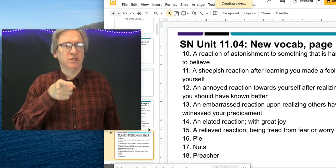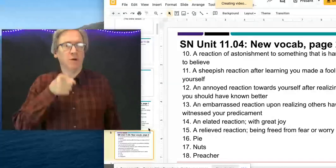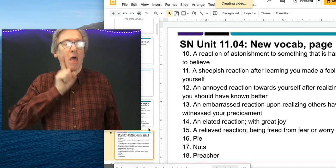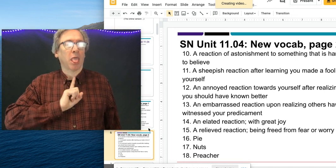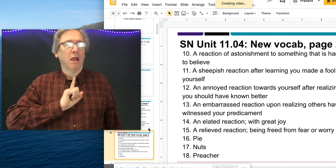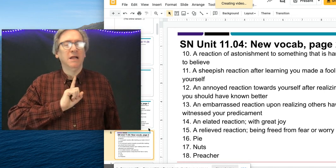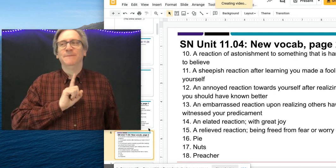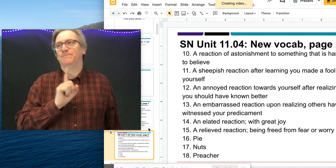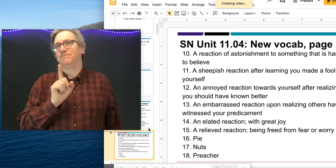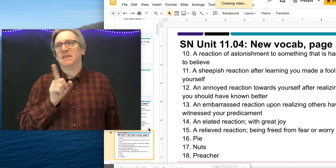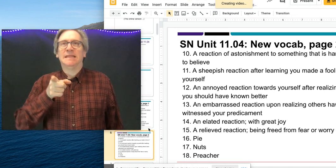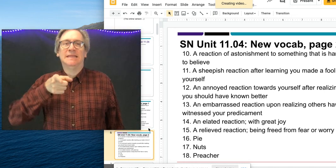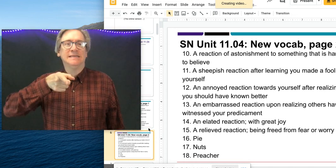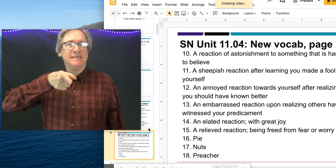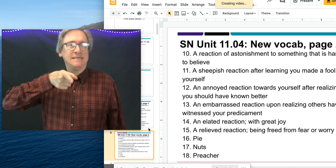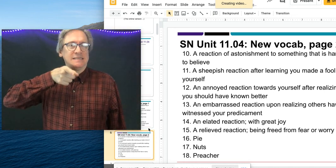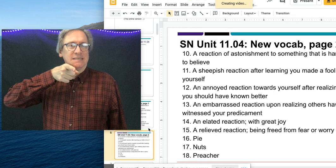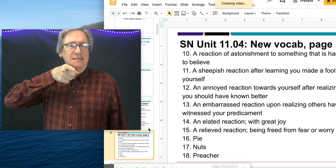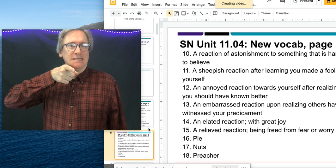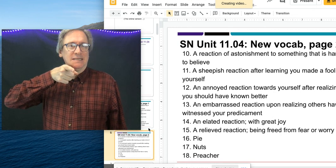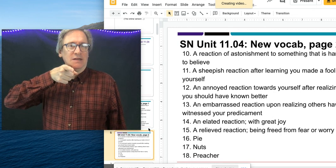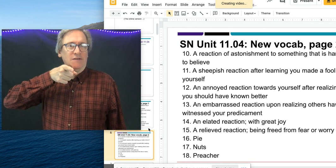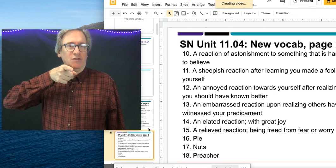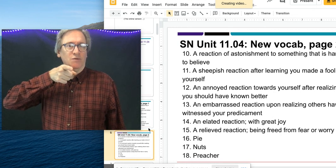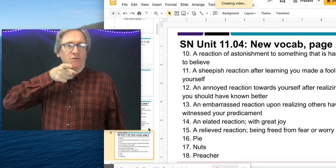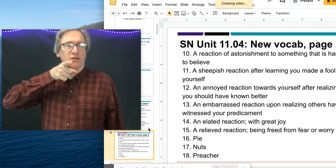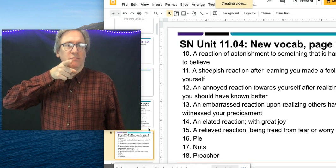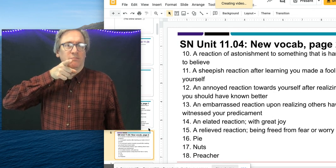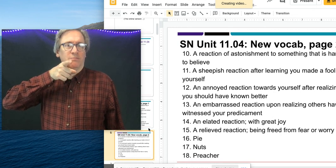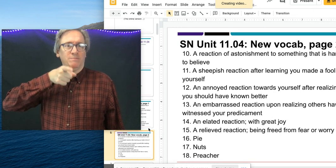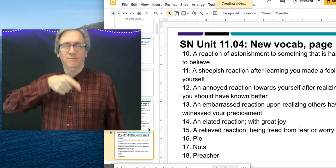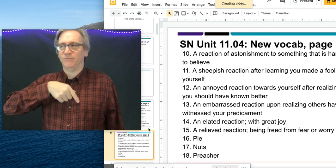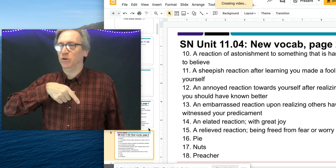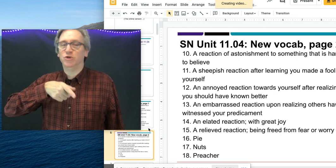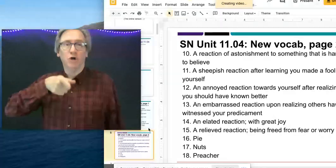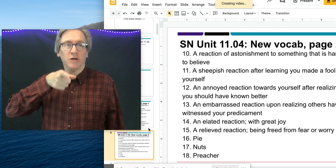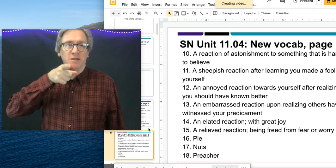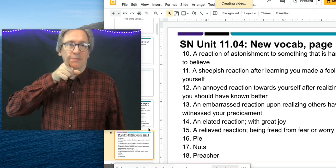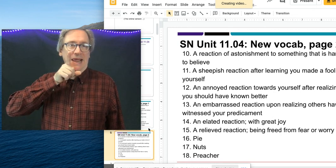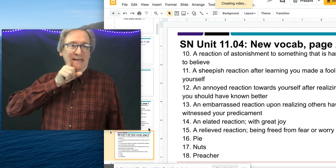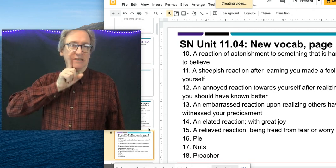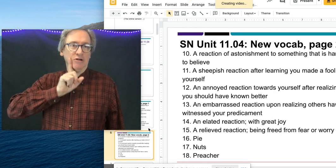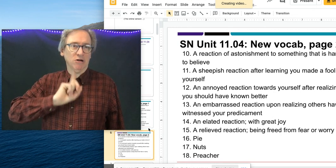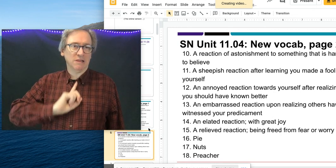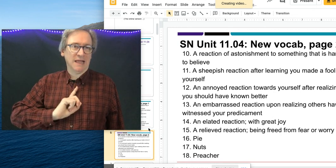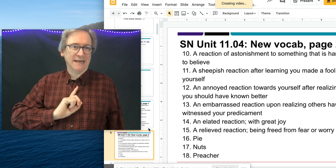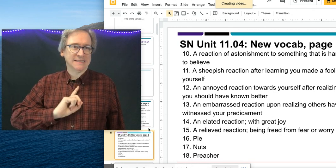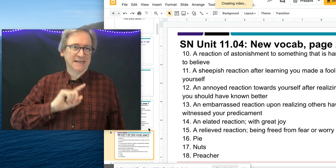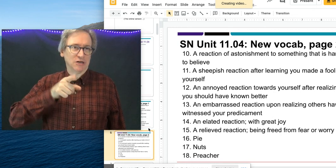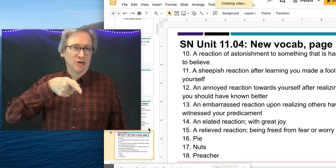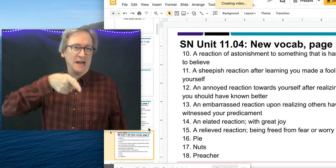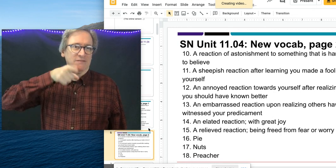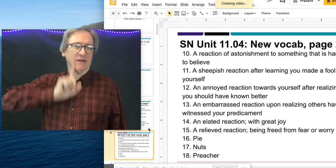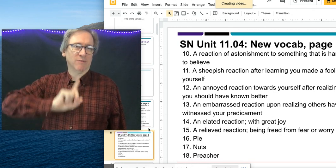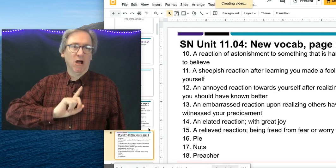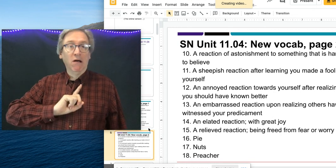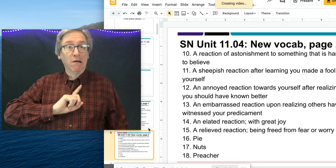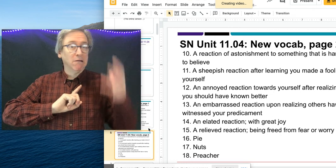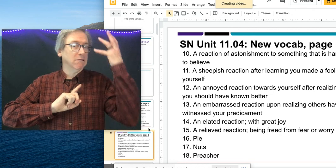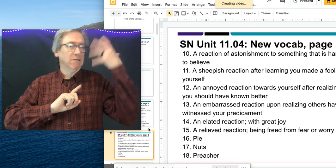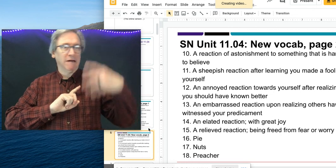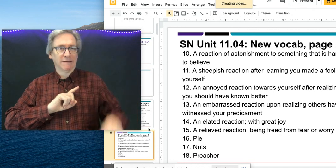Similar to, this is if you took the bait, hook, line, and sinker kind of thing,